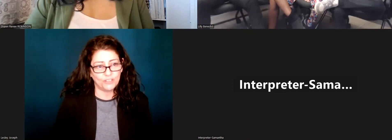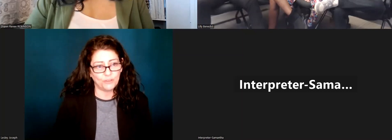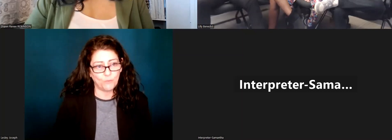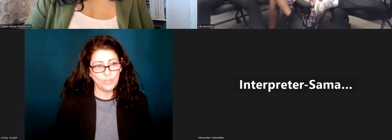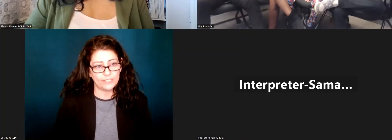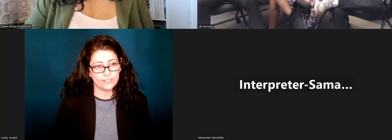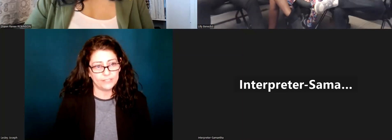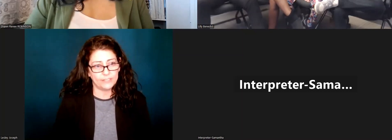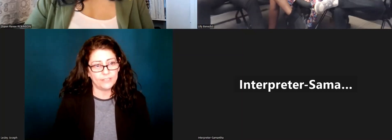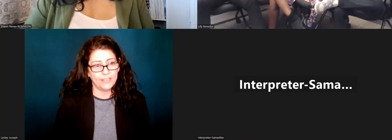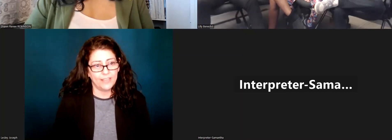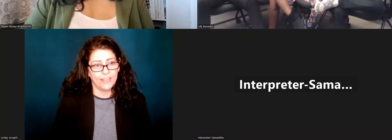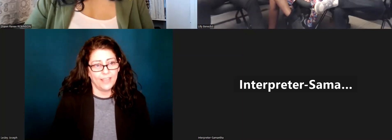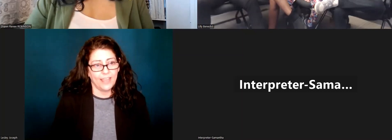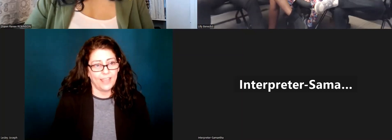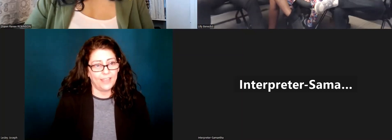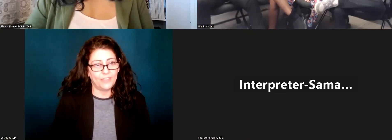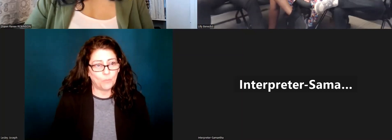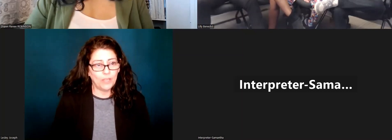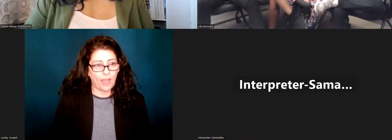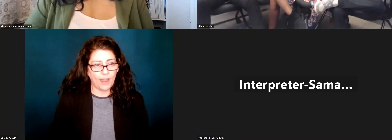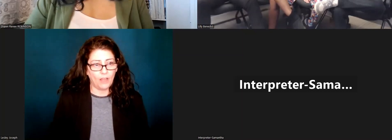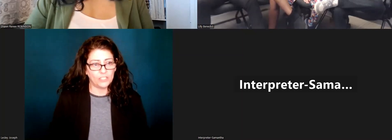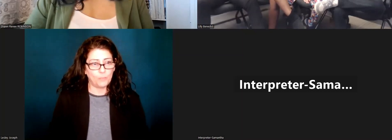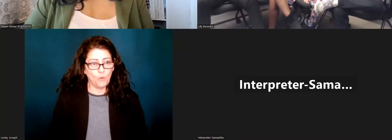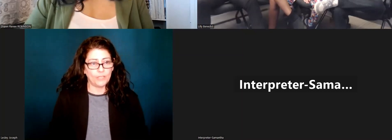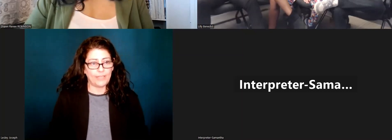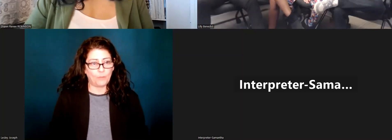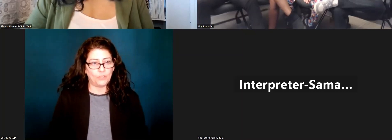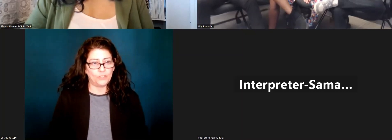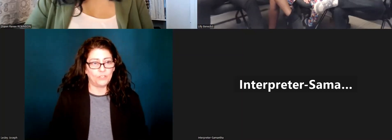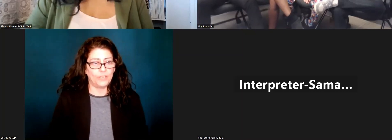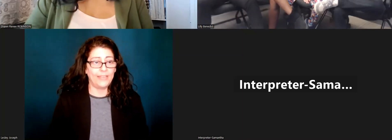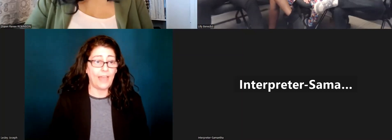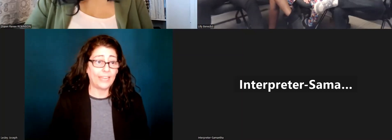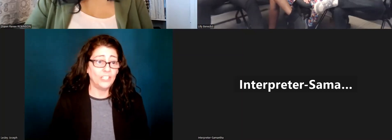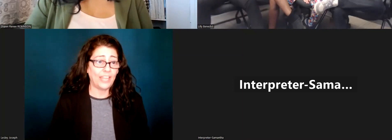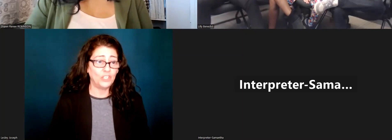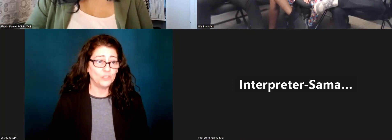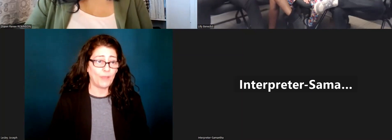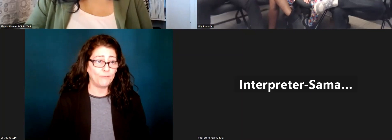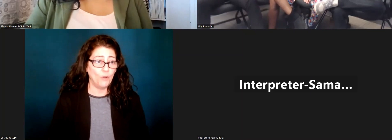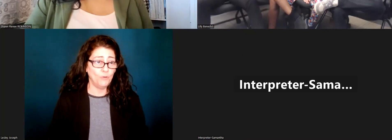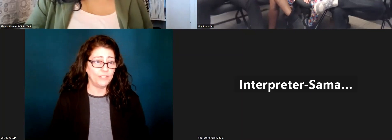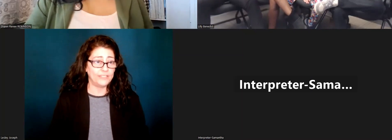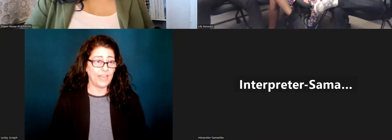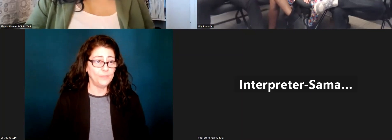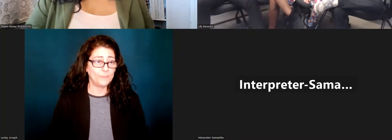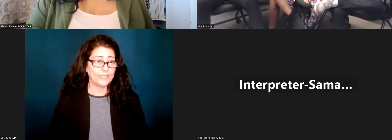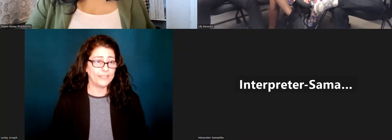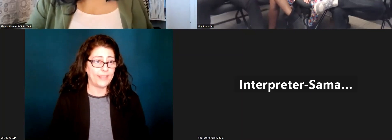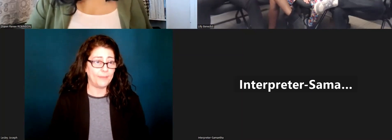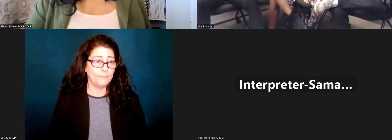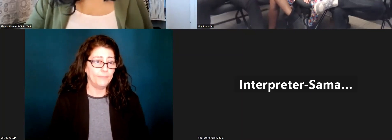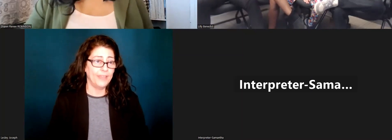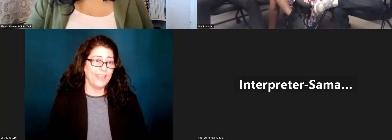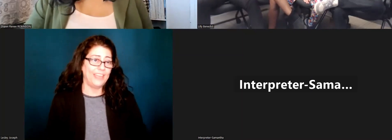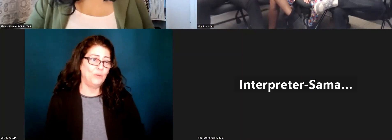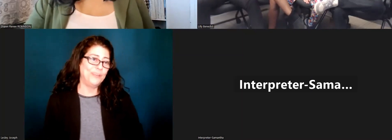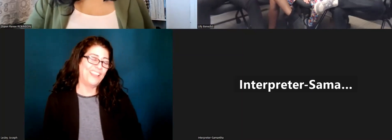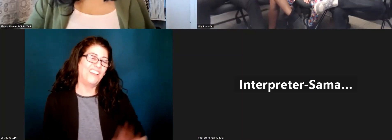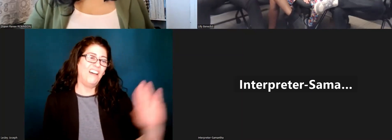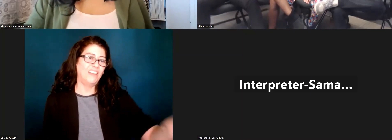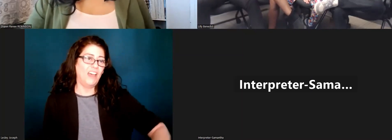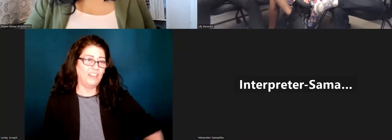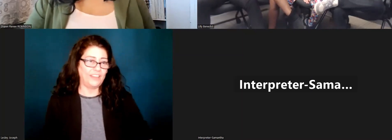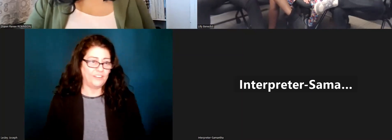because they're using their voices, and they rely on spoken language. And I can like use my phone and type something to them, and